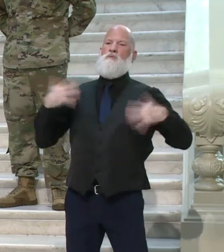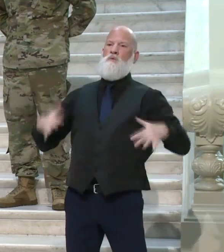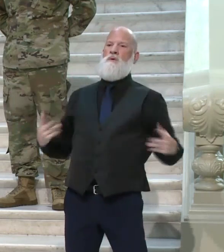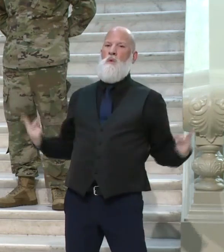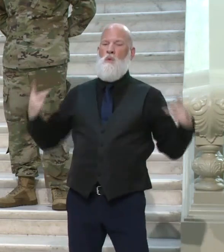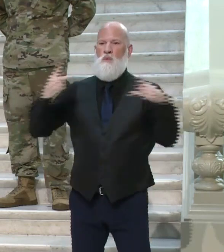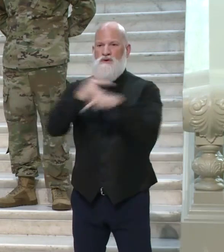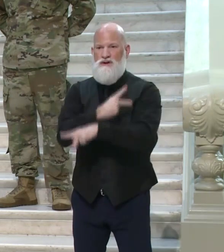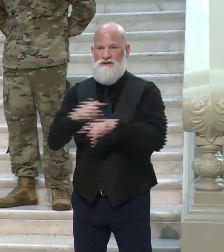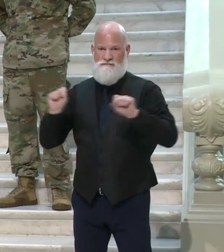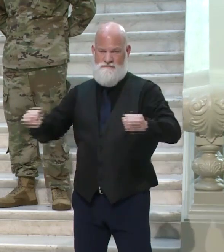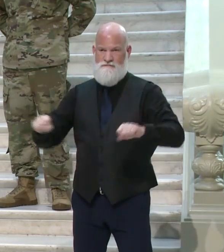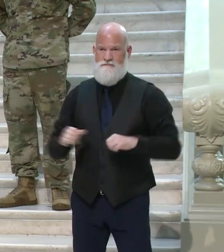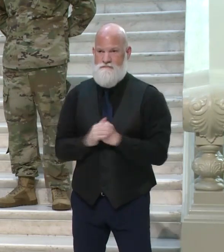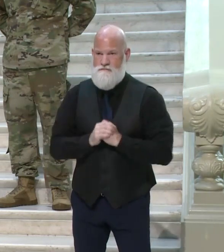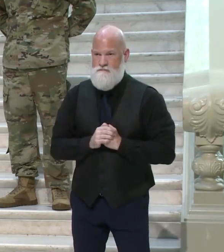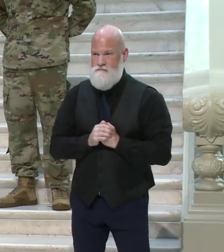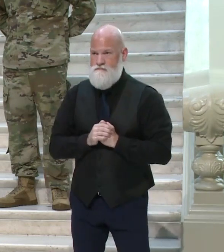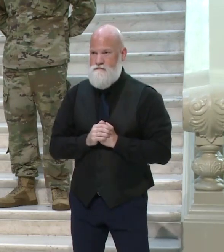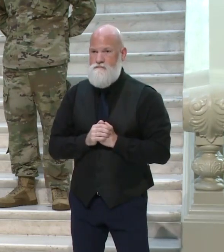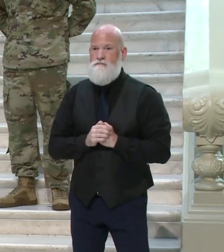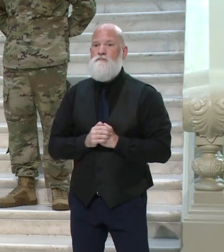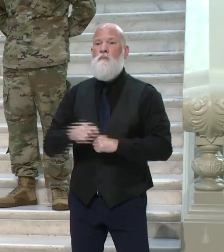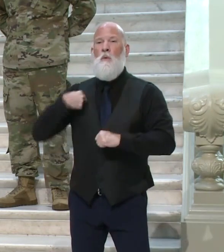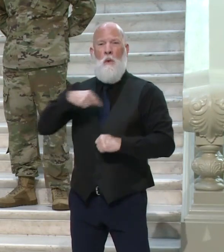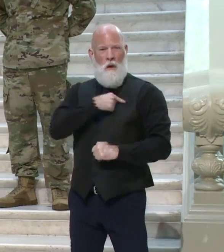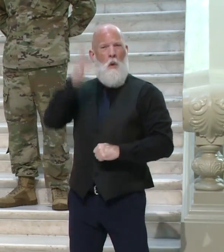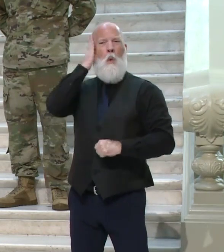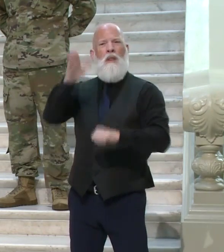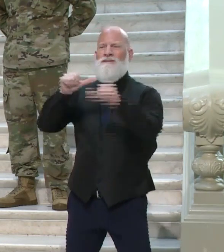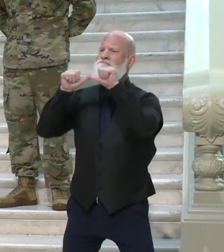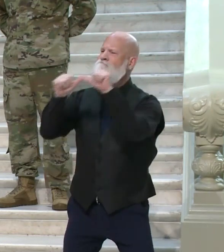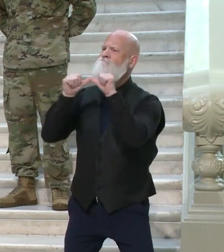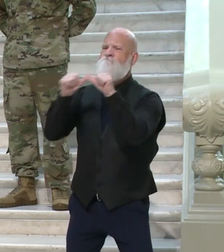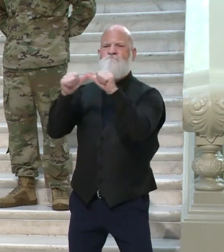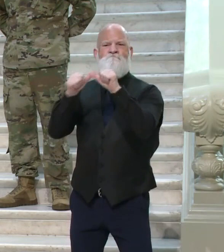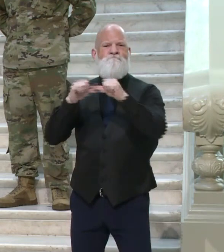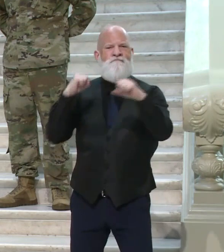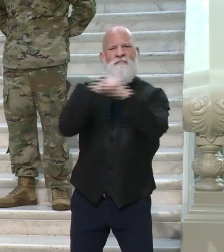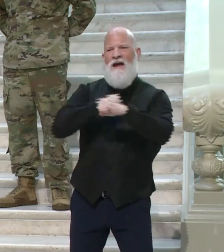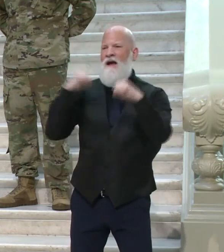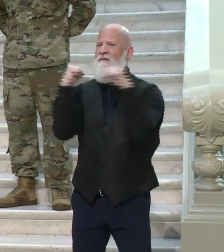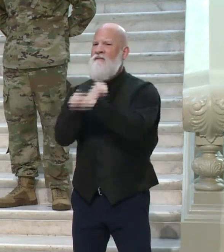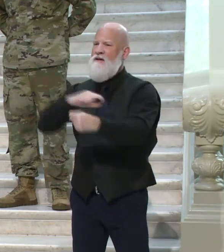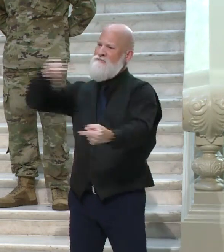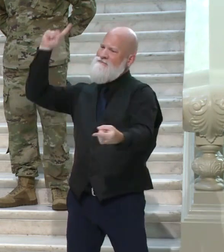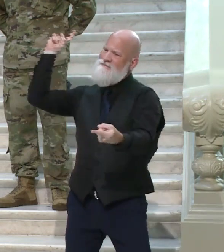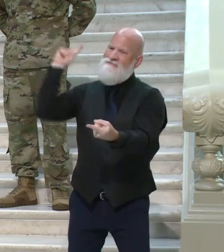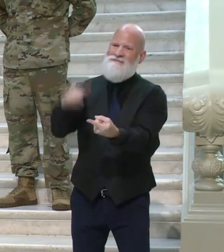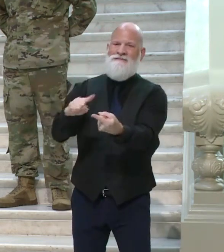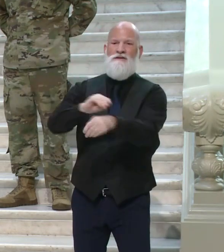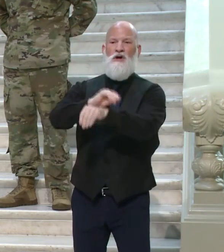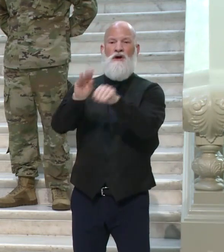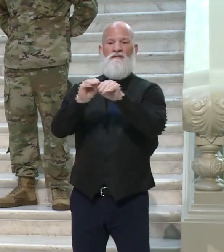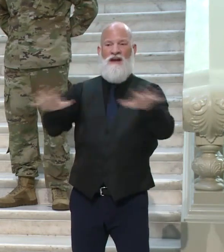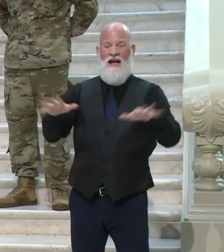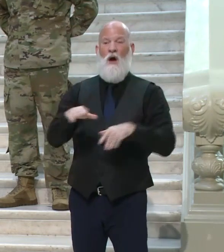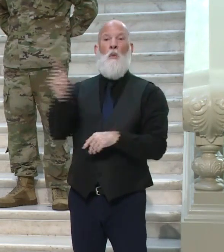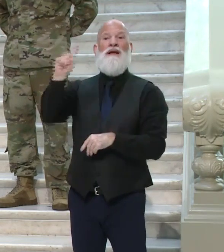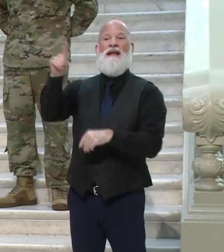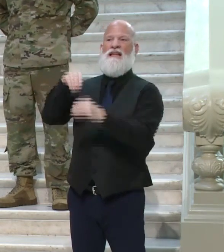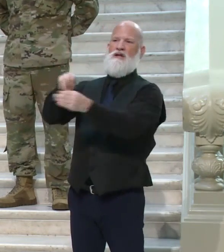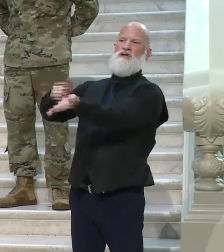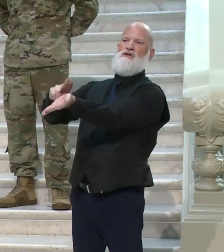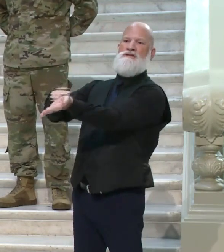to combat the issues that we're seeing in our long-term care facilities. Over the weekend, the Department